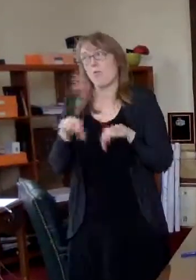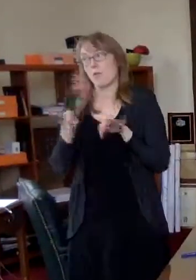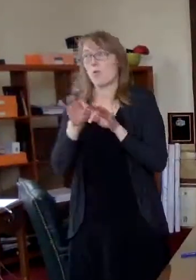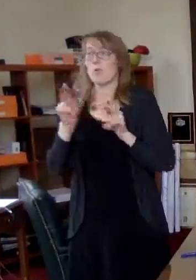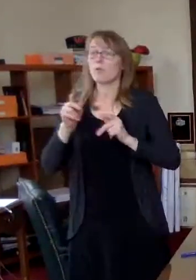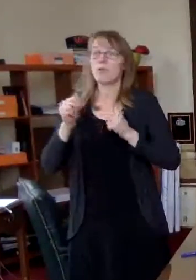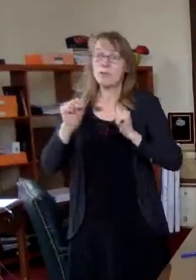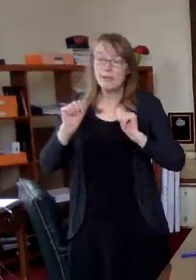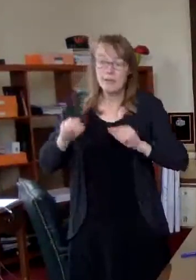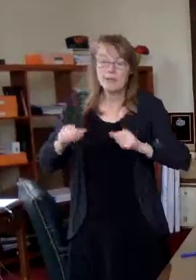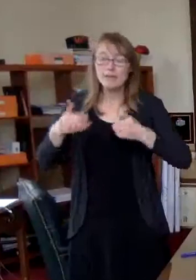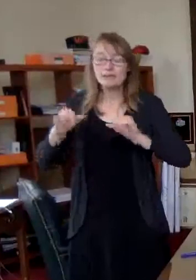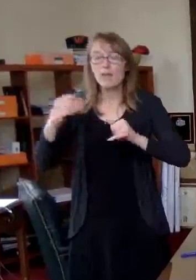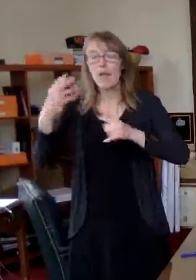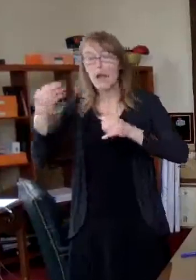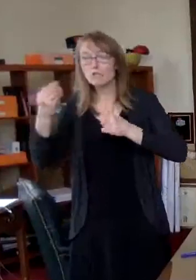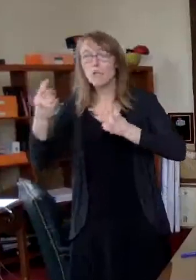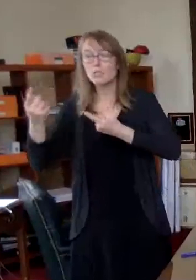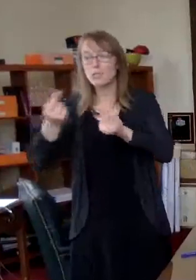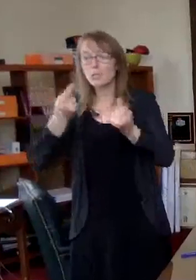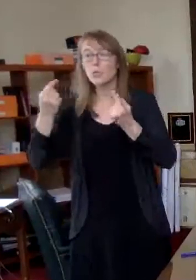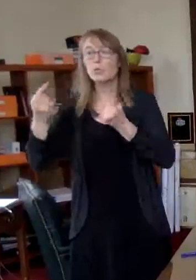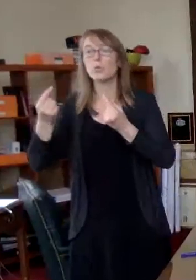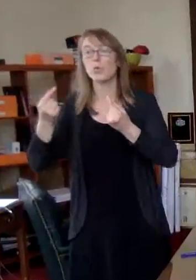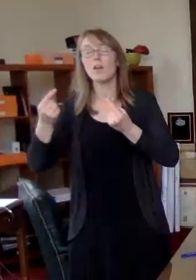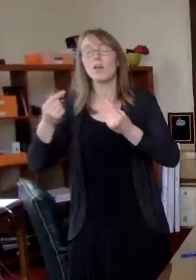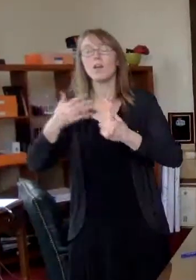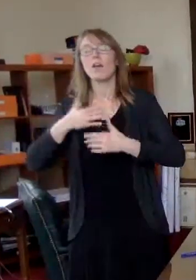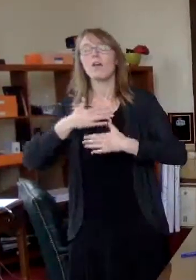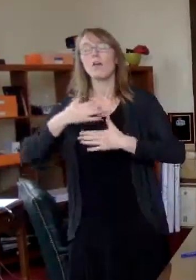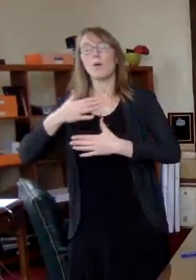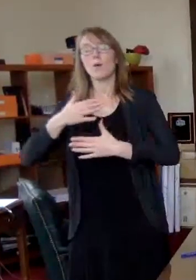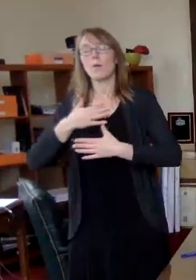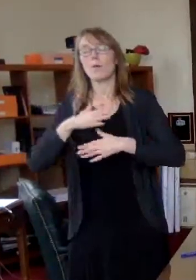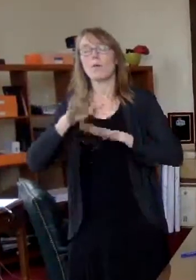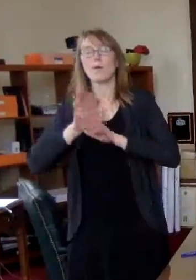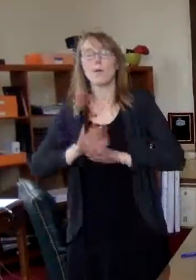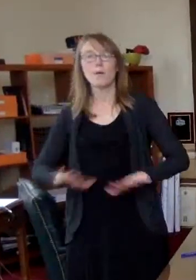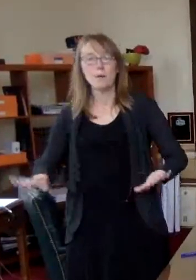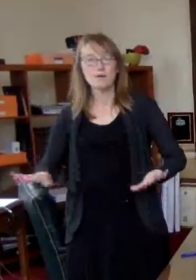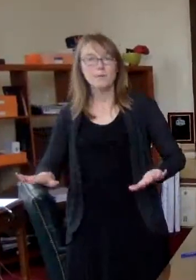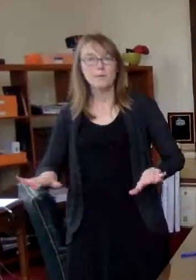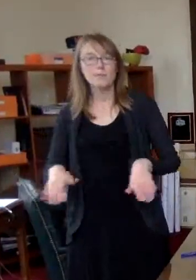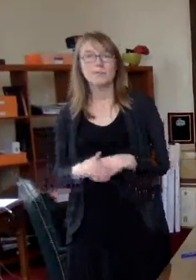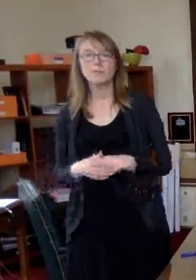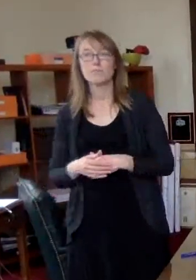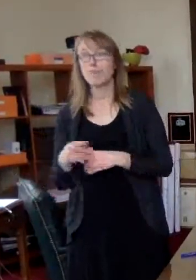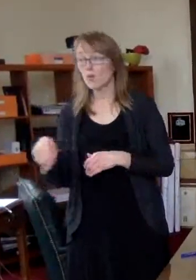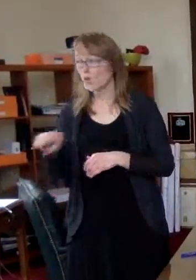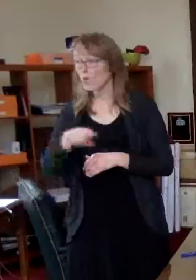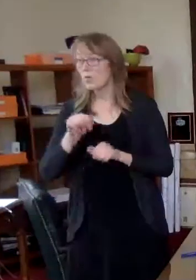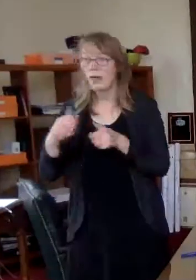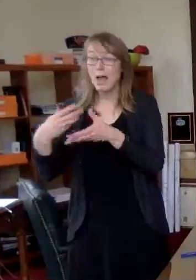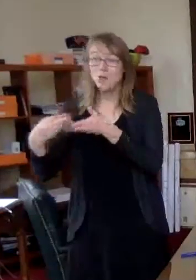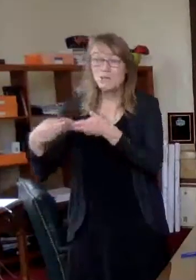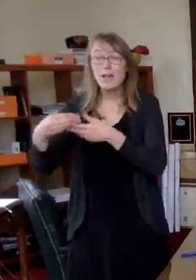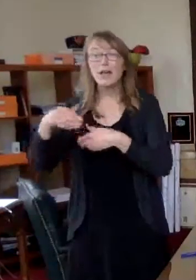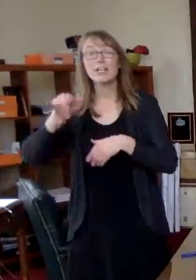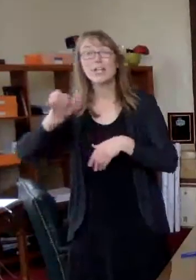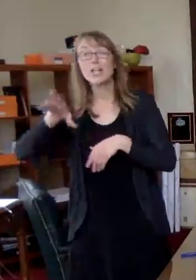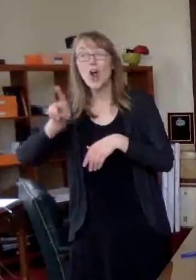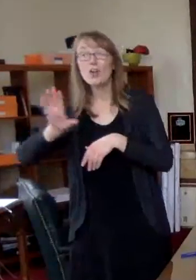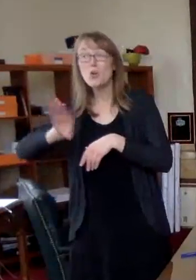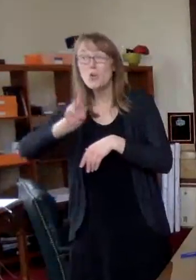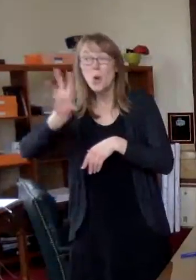parks and just blow off a little steam. Work in your yard, stay at home.